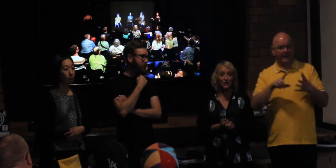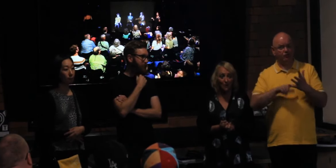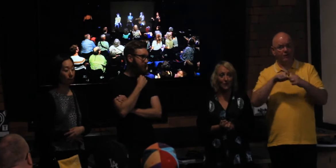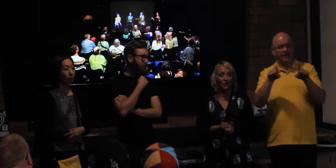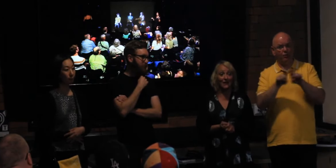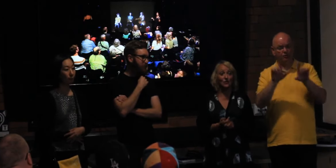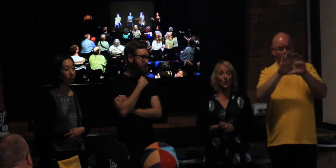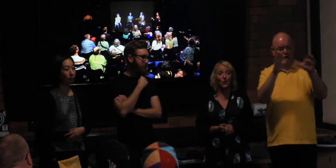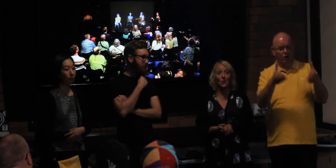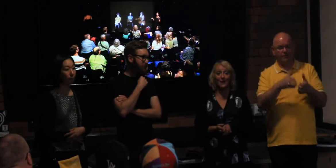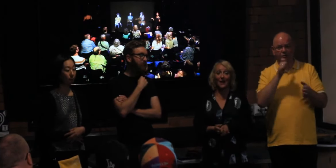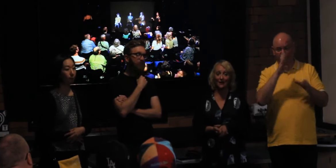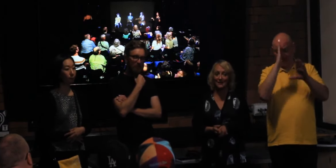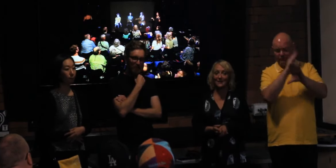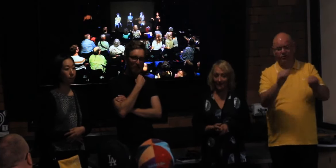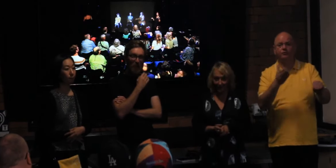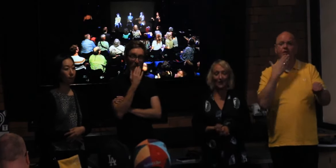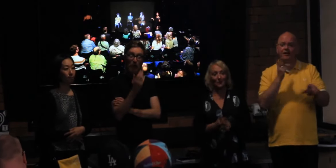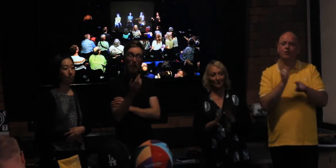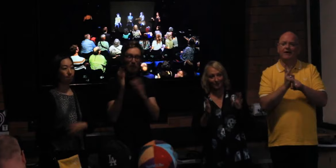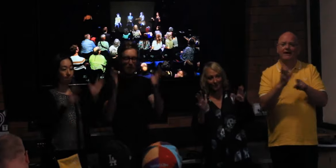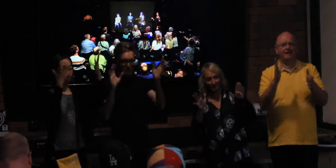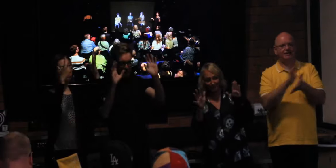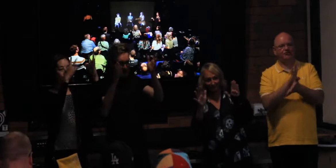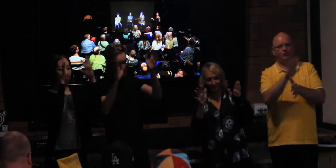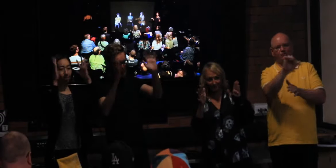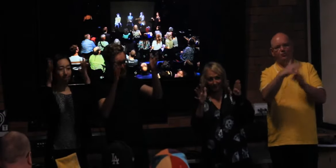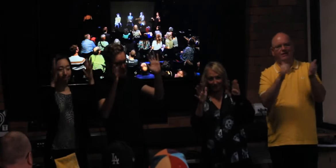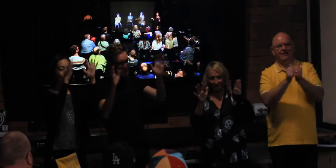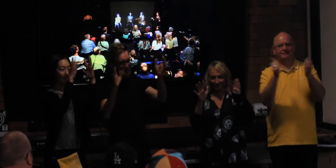So thank you so much and enjoy your weekend. Thank you.